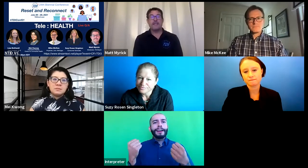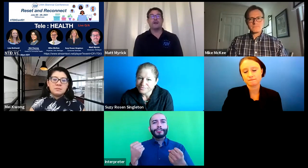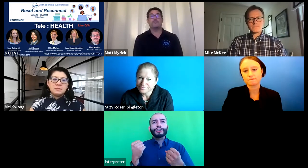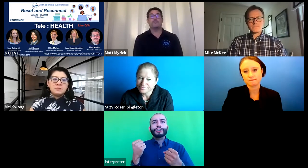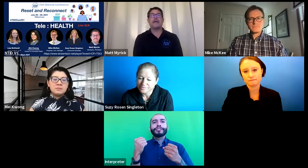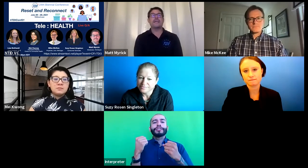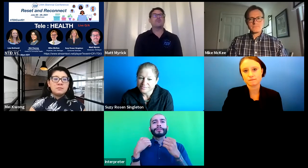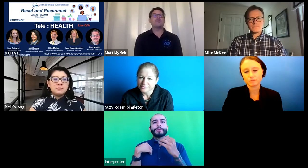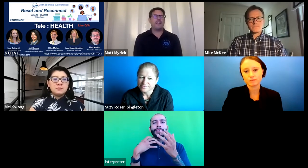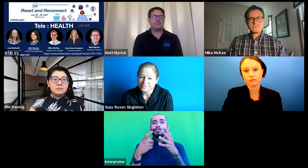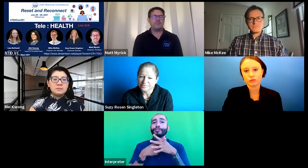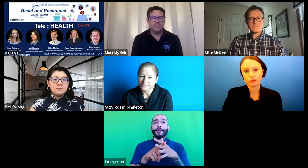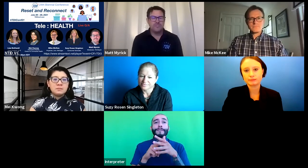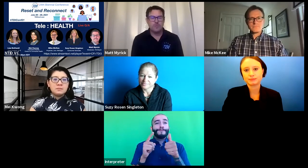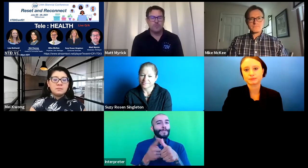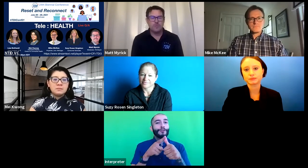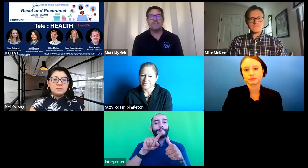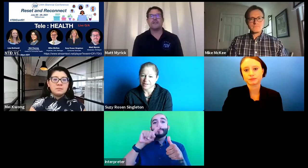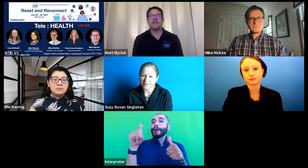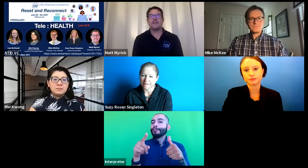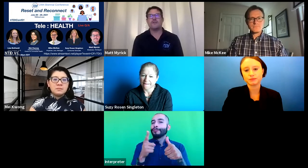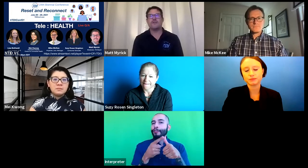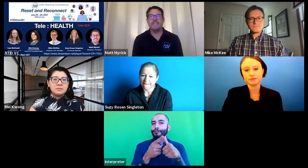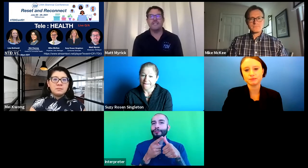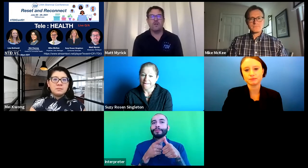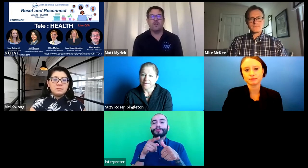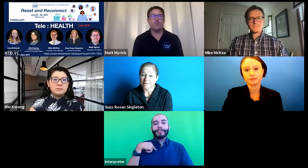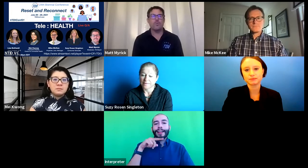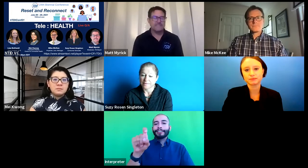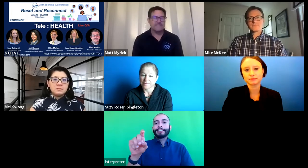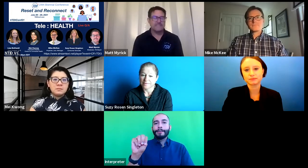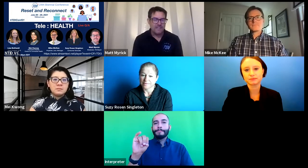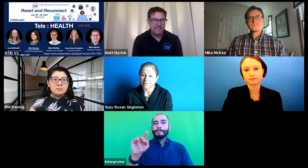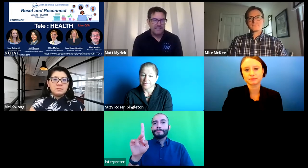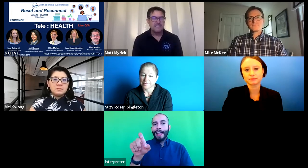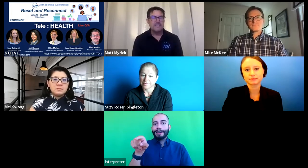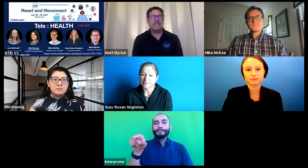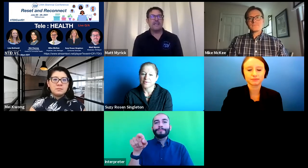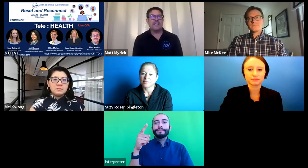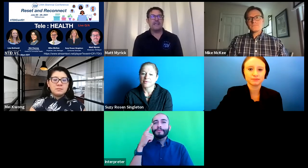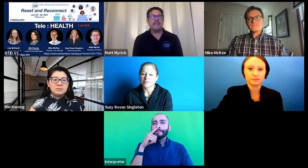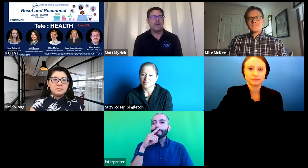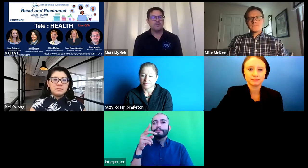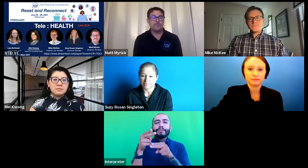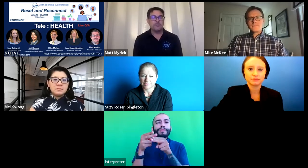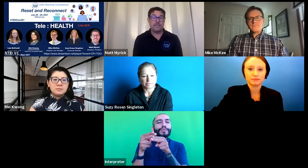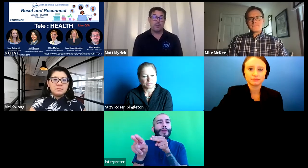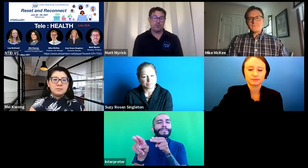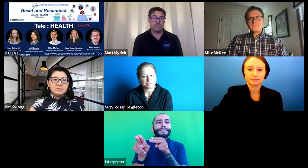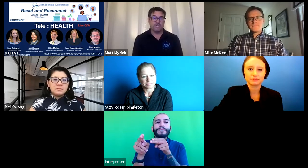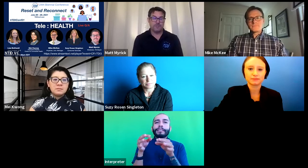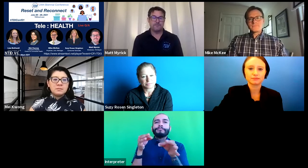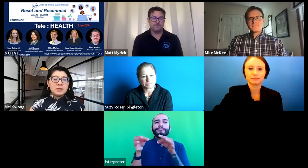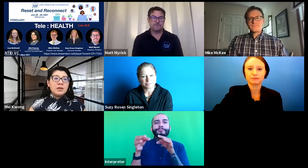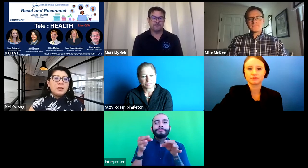Mai. Mai, can you provide a brief description of the telehealth and what exactly it is and how it's being